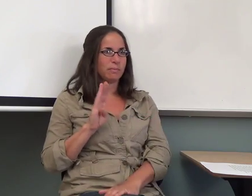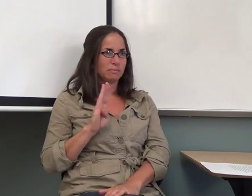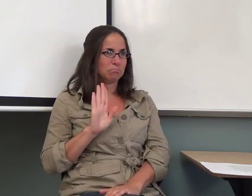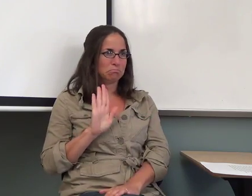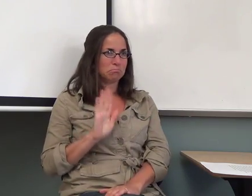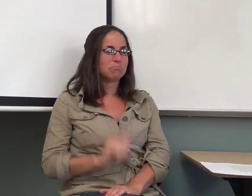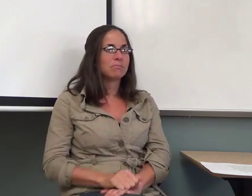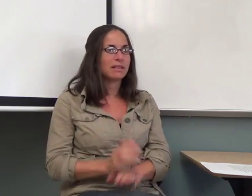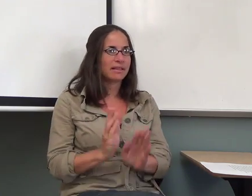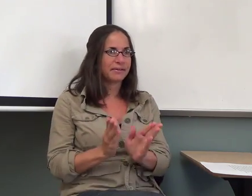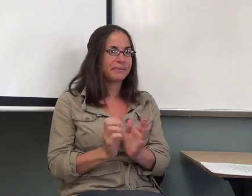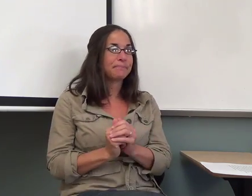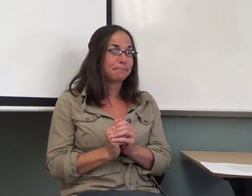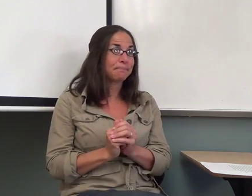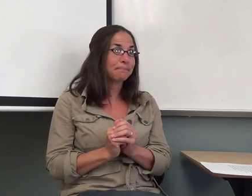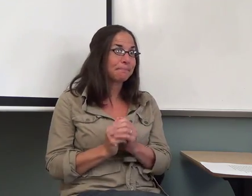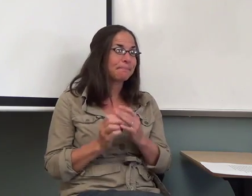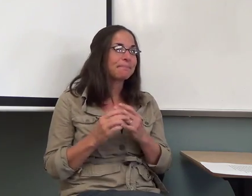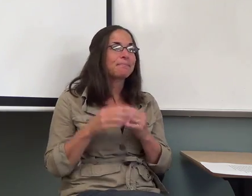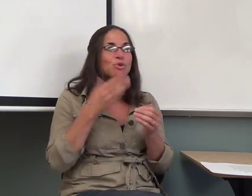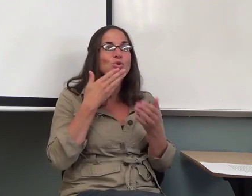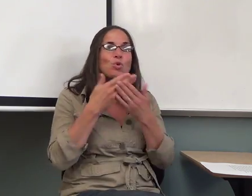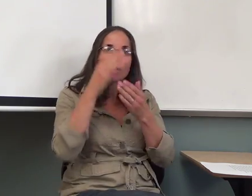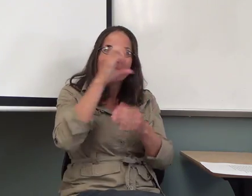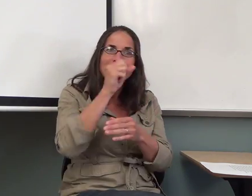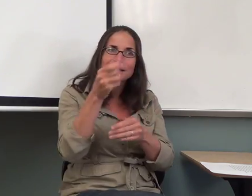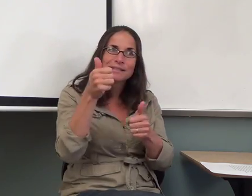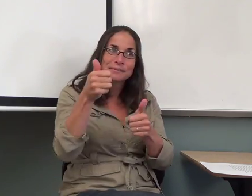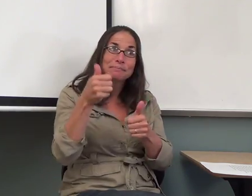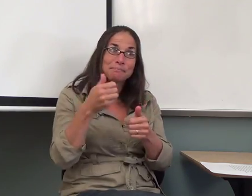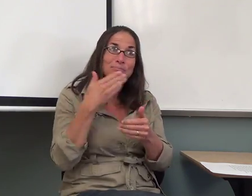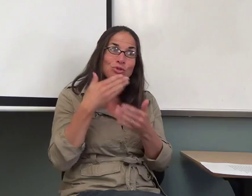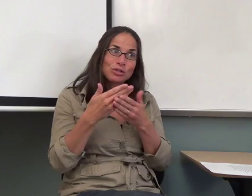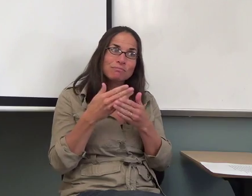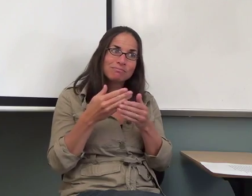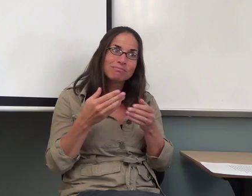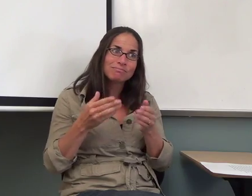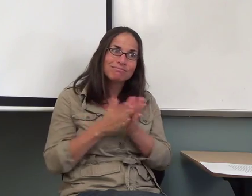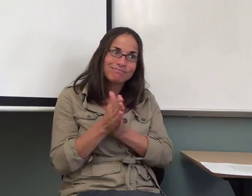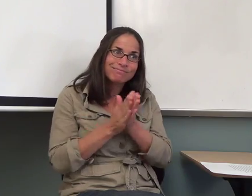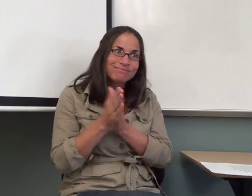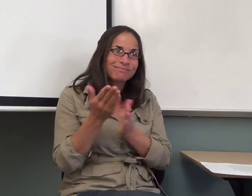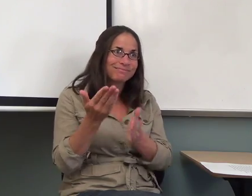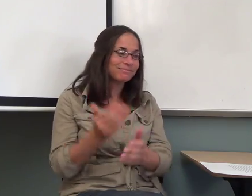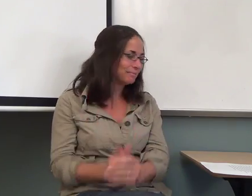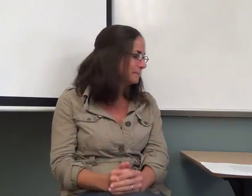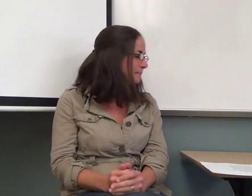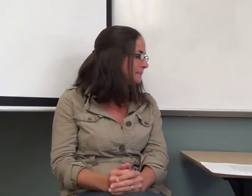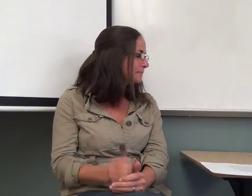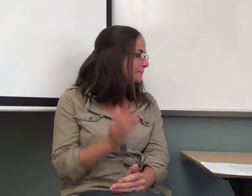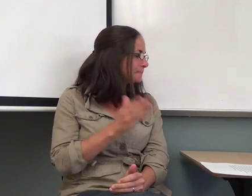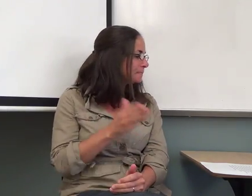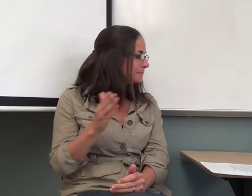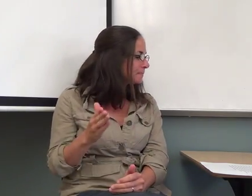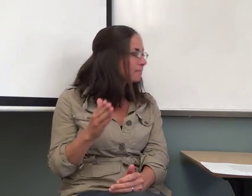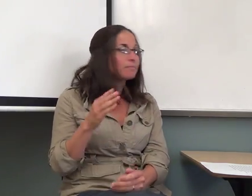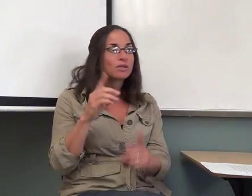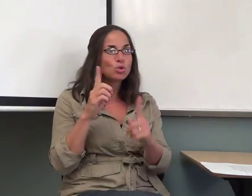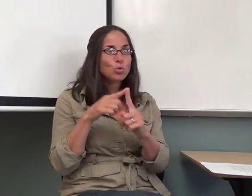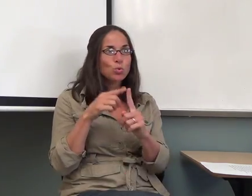leave that one off the table. But that was a good guess. I appreciate it. Okay, keep at it. How about to?